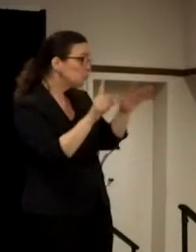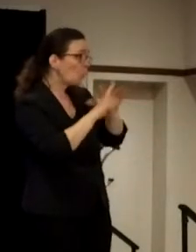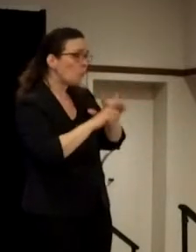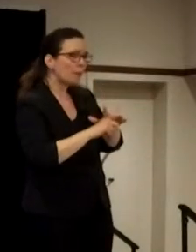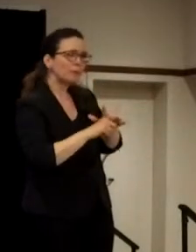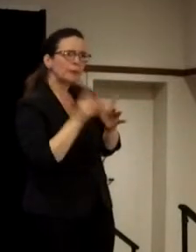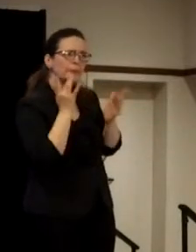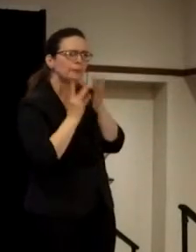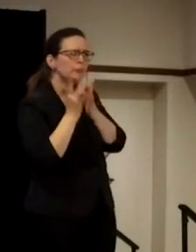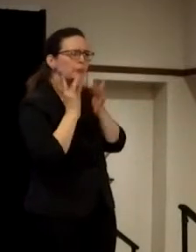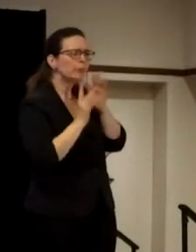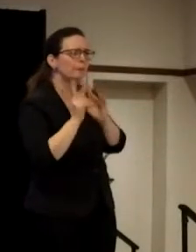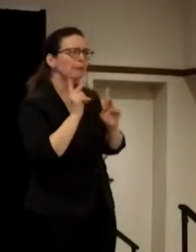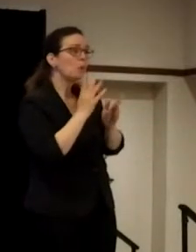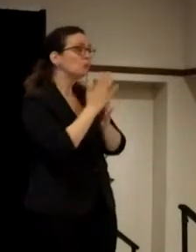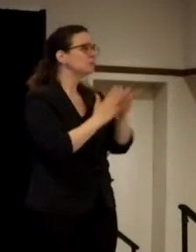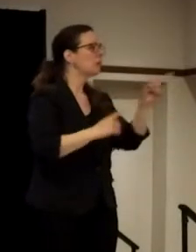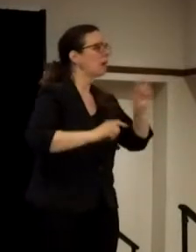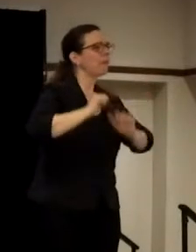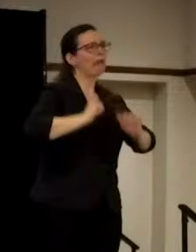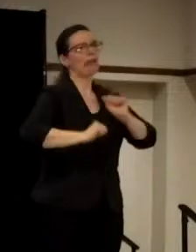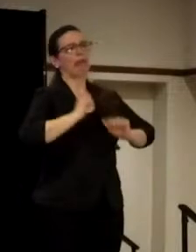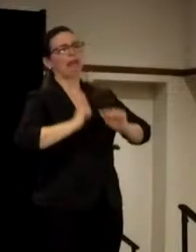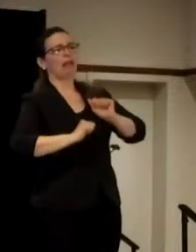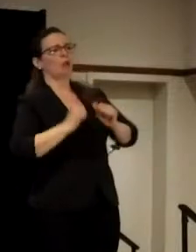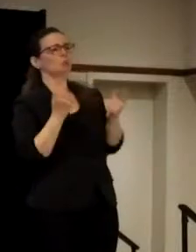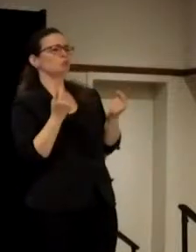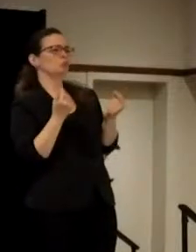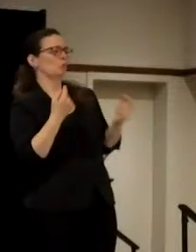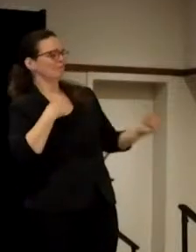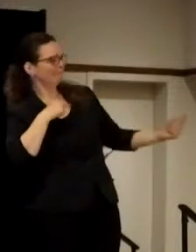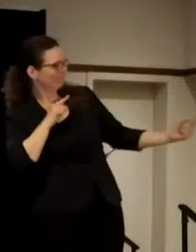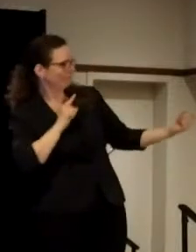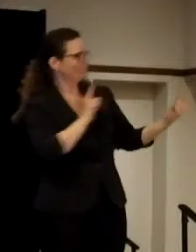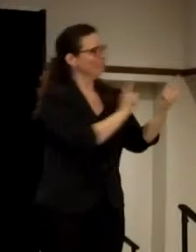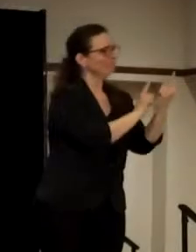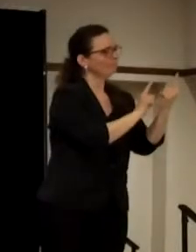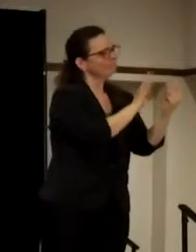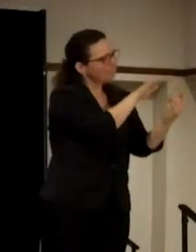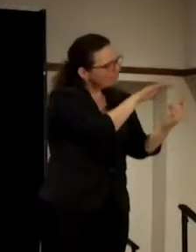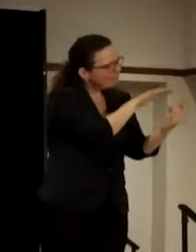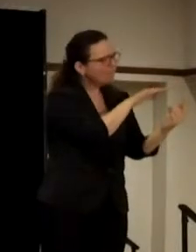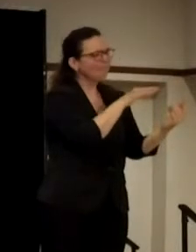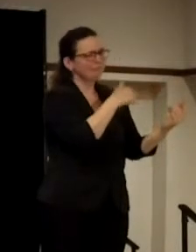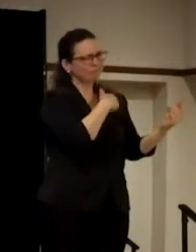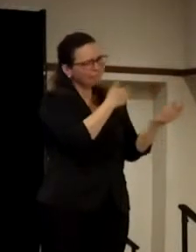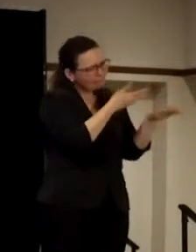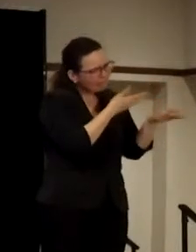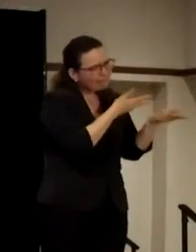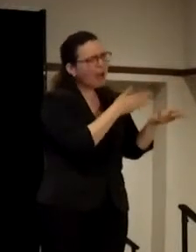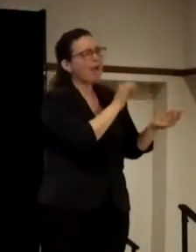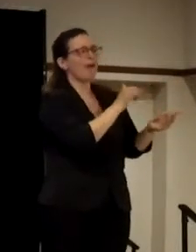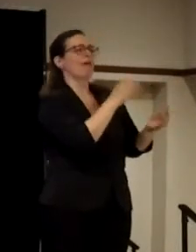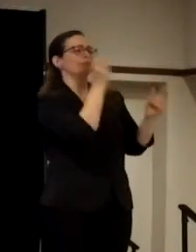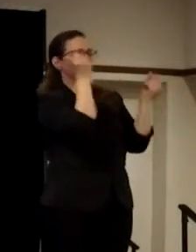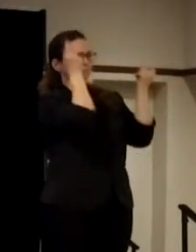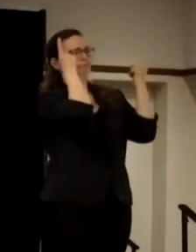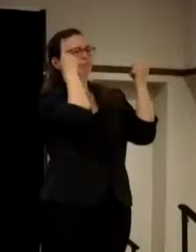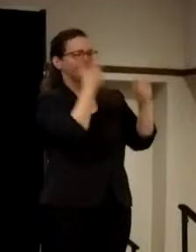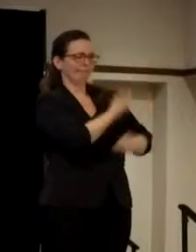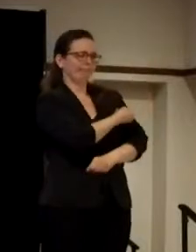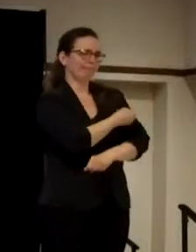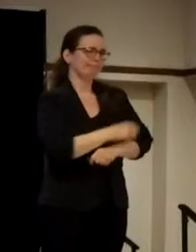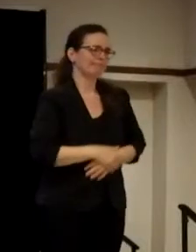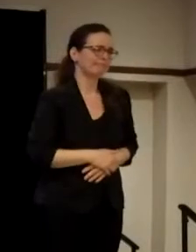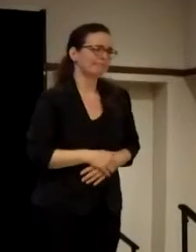and what can you do to cure the hesitancy, if anything. How much do you suspect Syracuse University cases are to blame